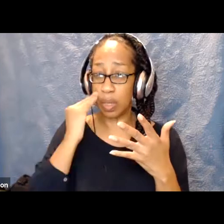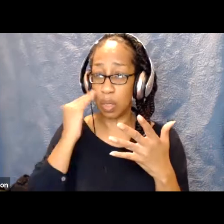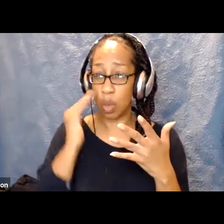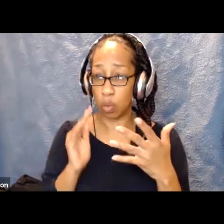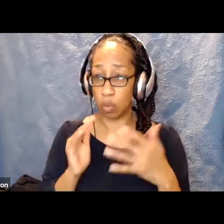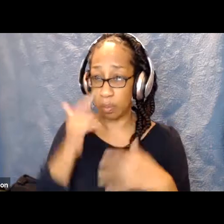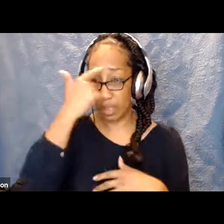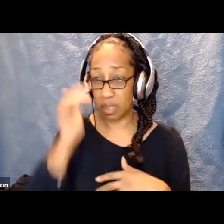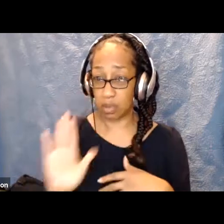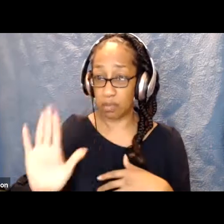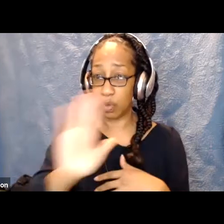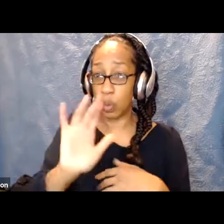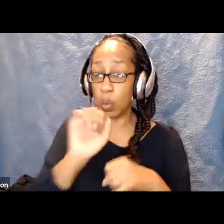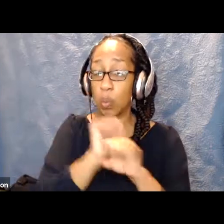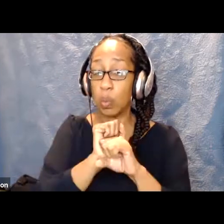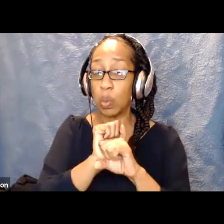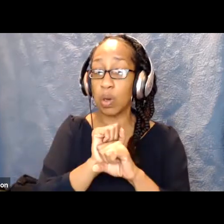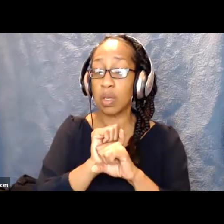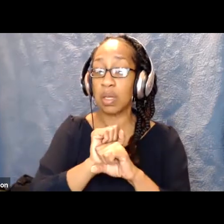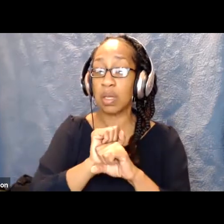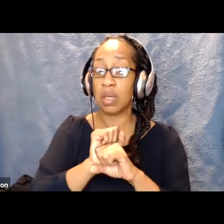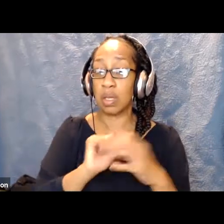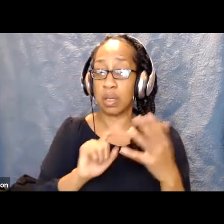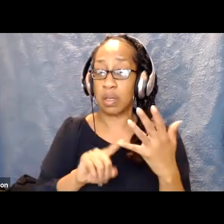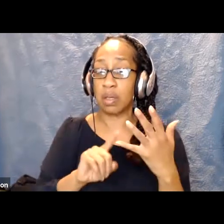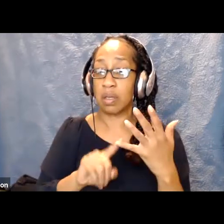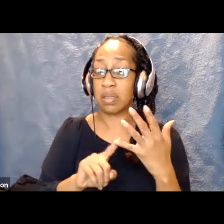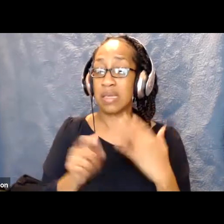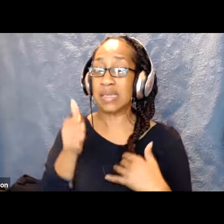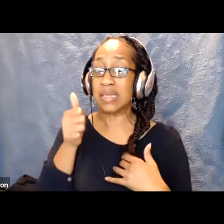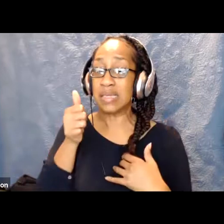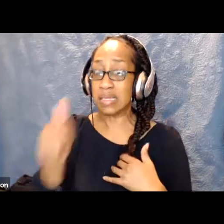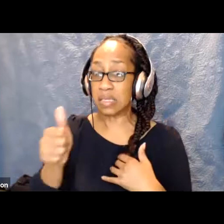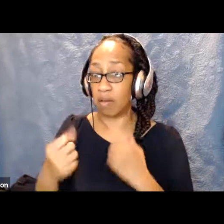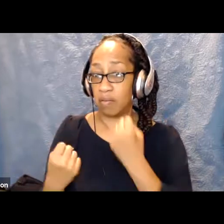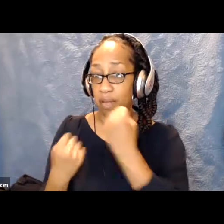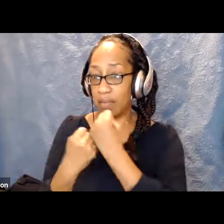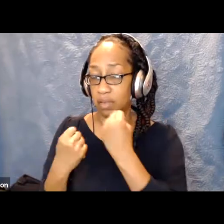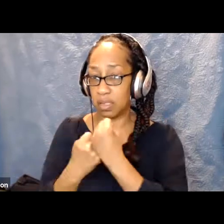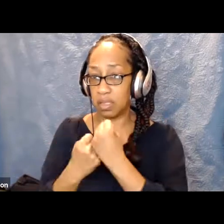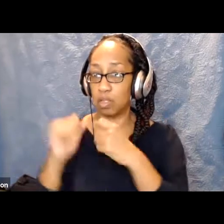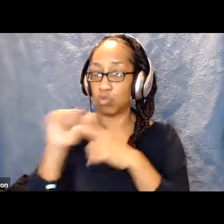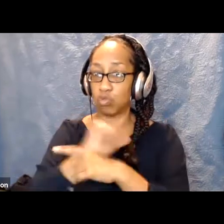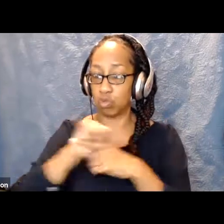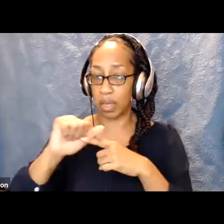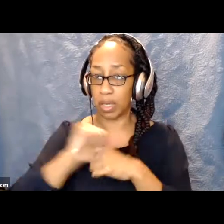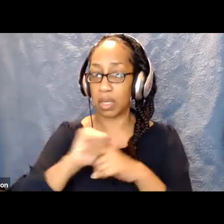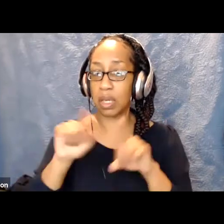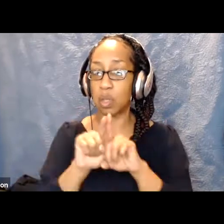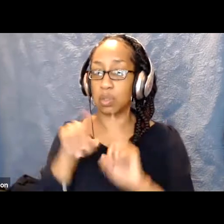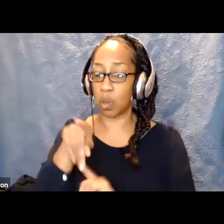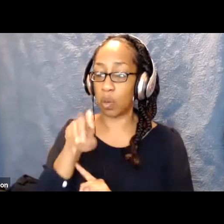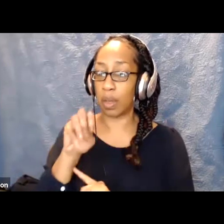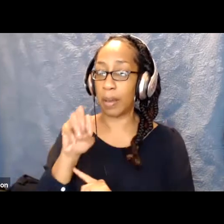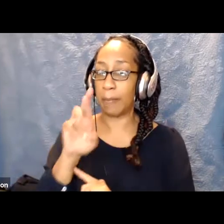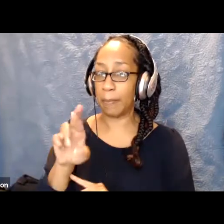work, and that is self-advocacy training and peer mentoring.